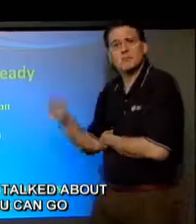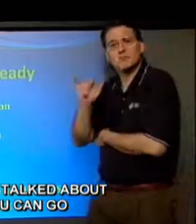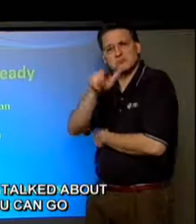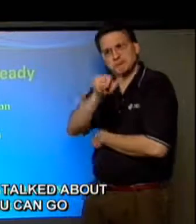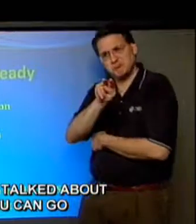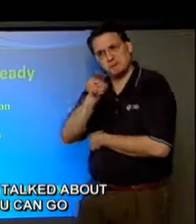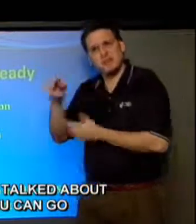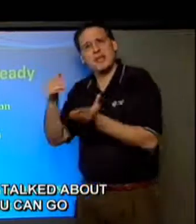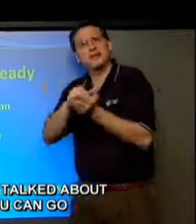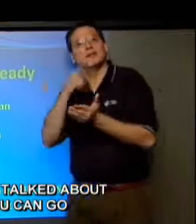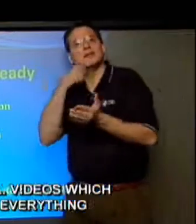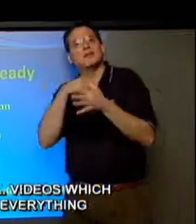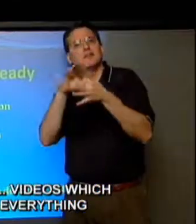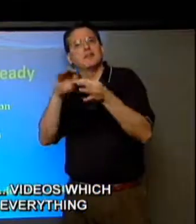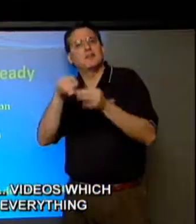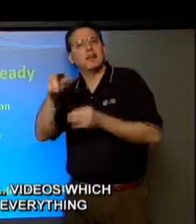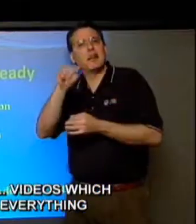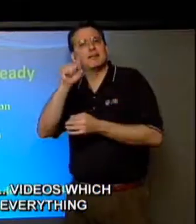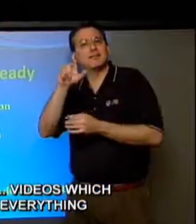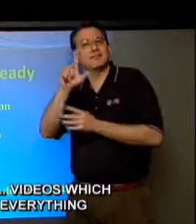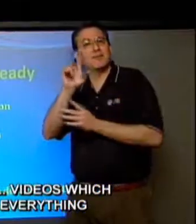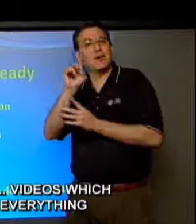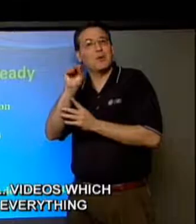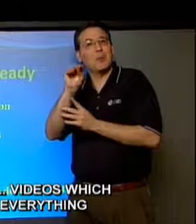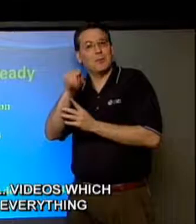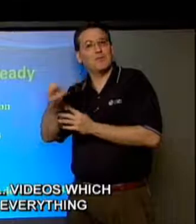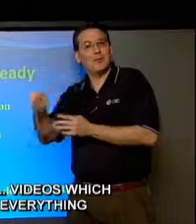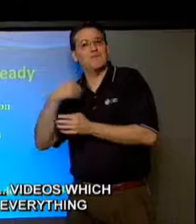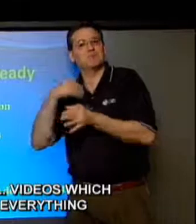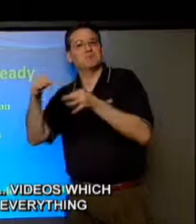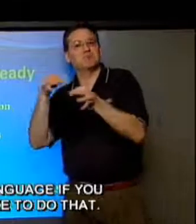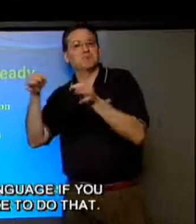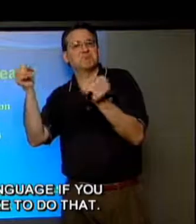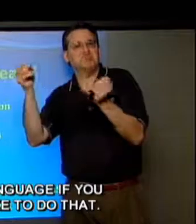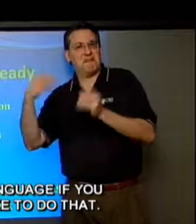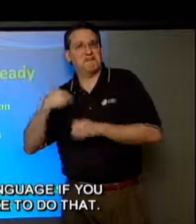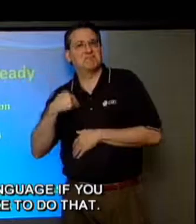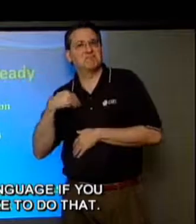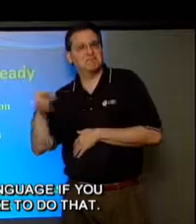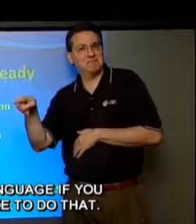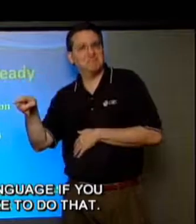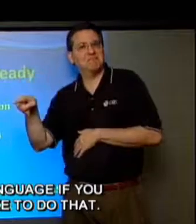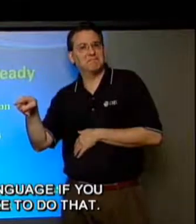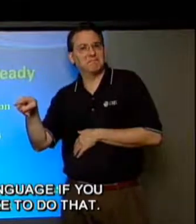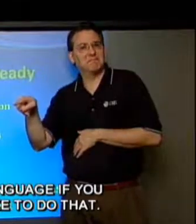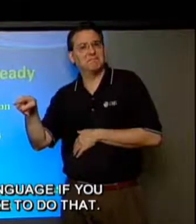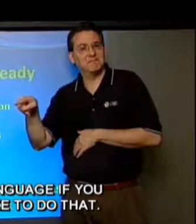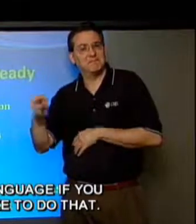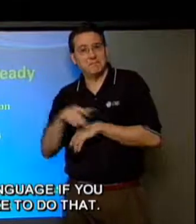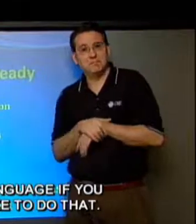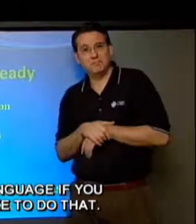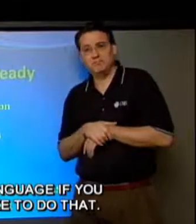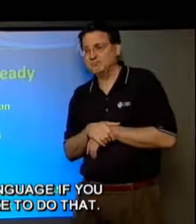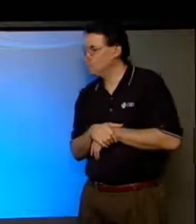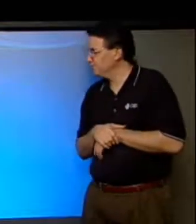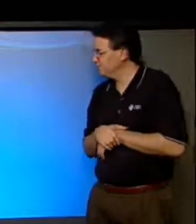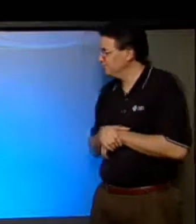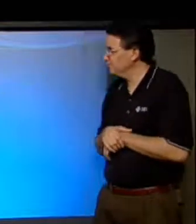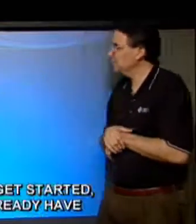or you can always go to the ASL videos, which explain everything in sign language, if you'd like to do that. Now, to